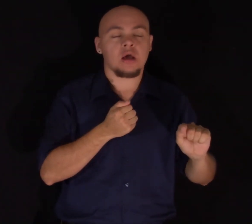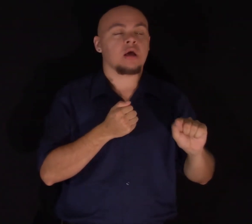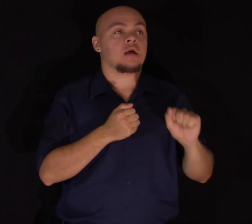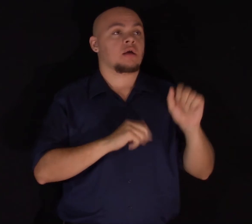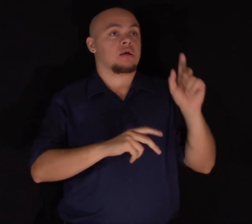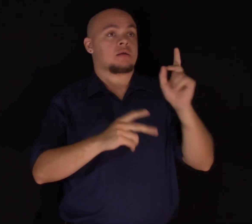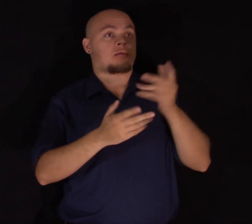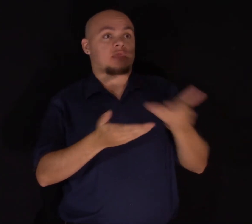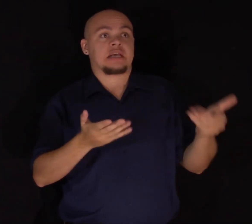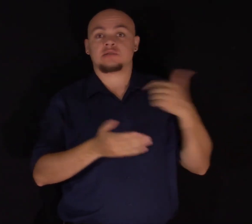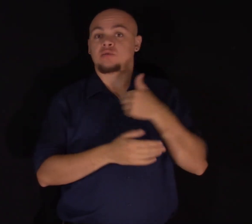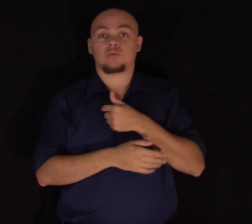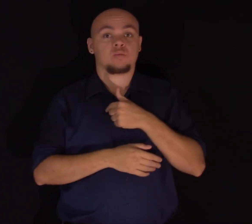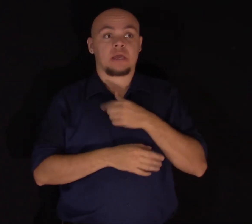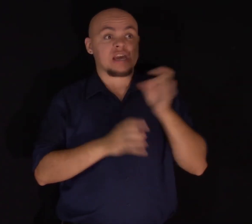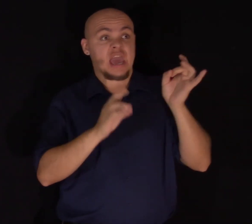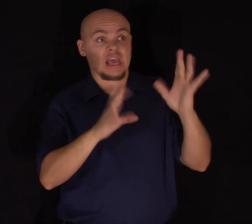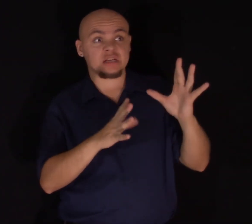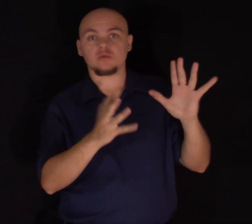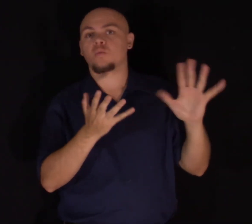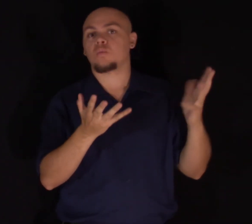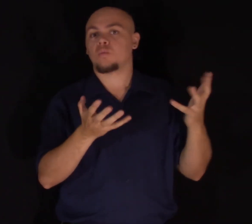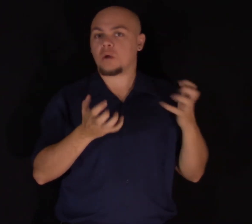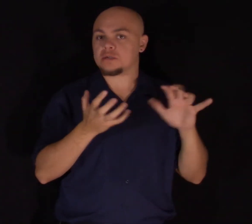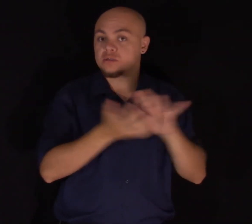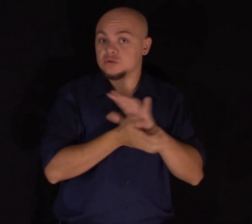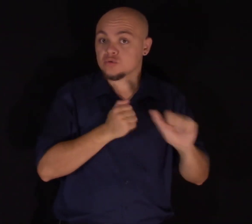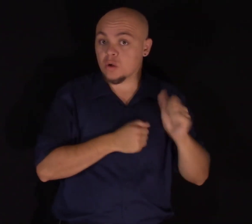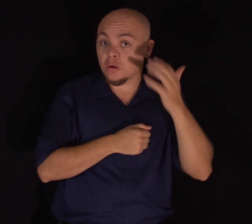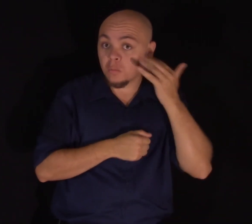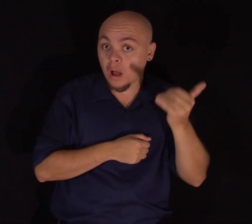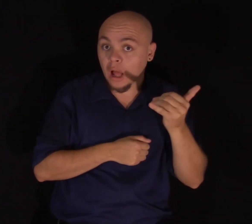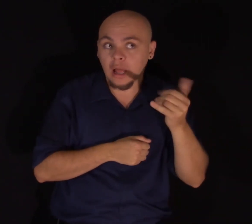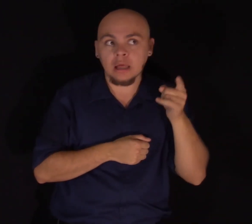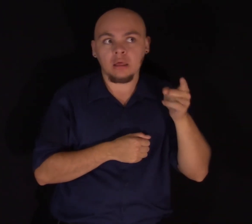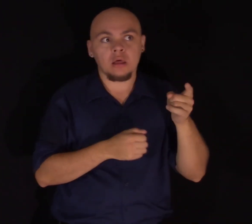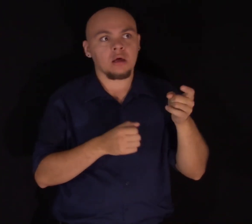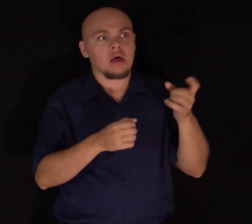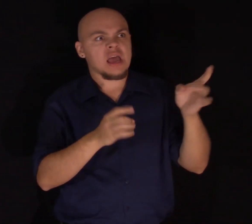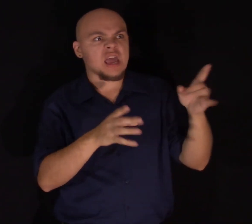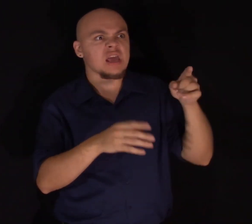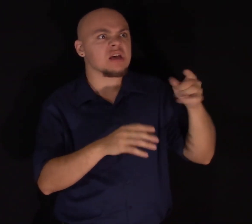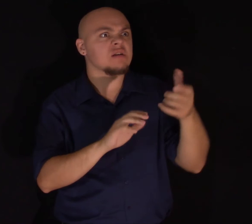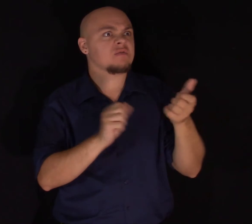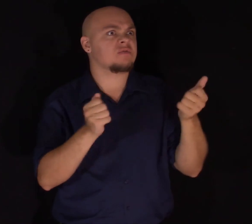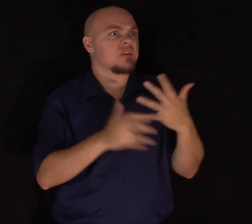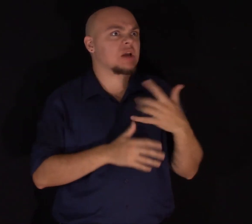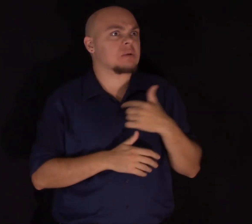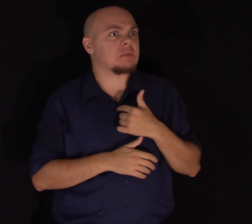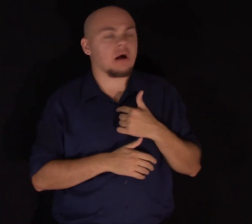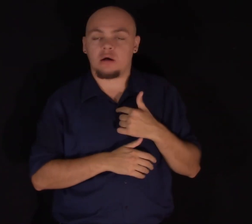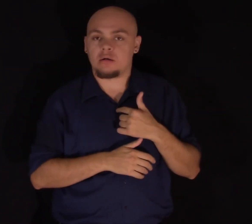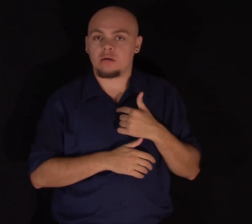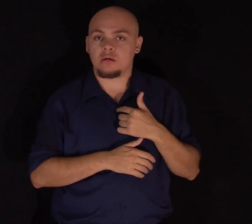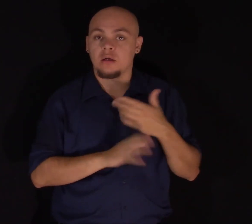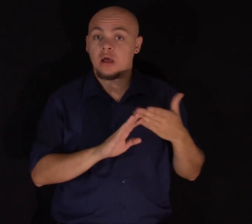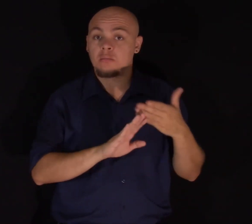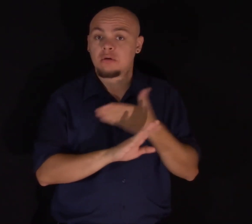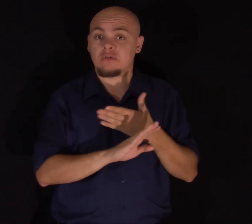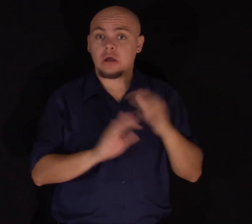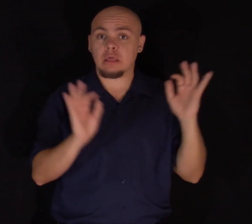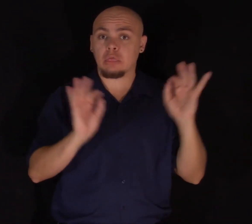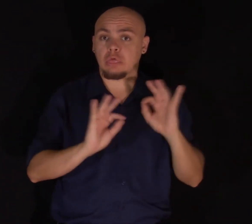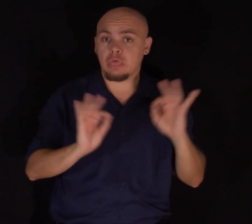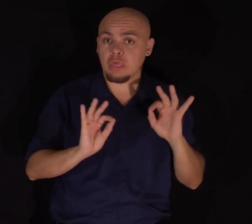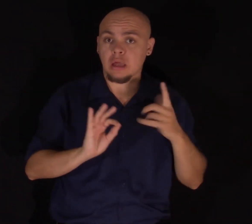those things that we hate. Why? Because they cause us to be afraid. But guess what? They may have been harmless and we were